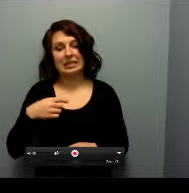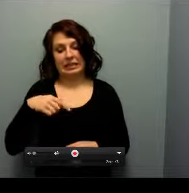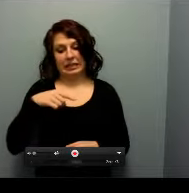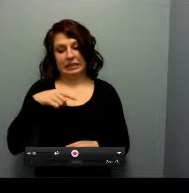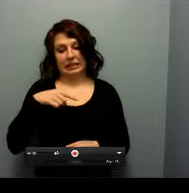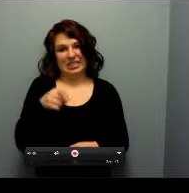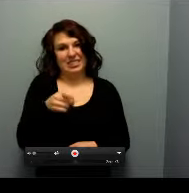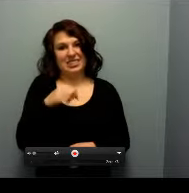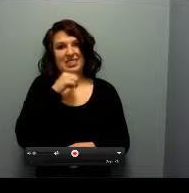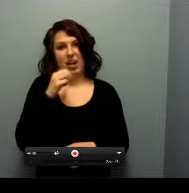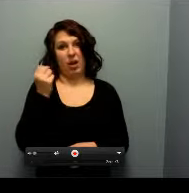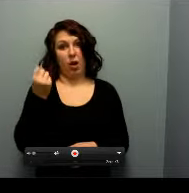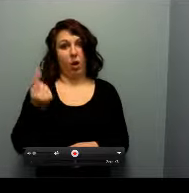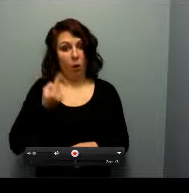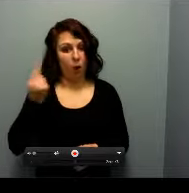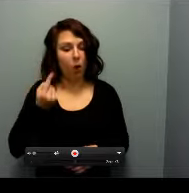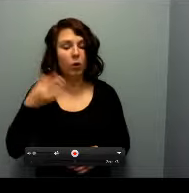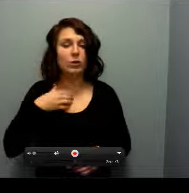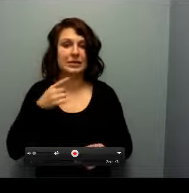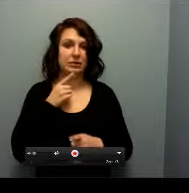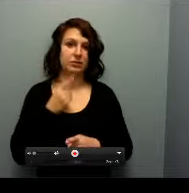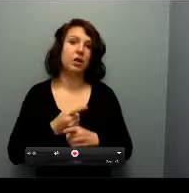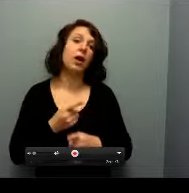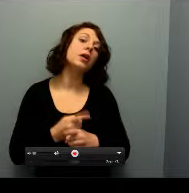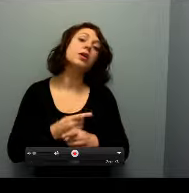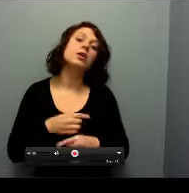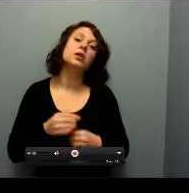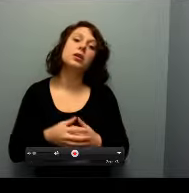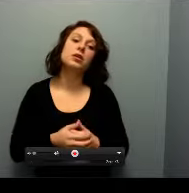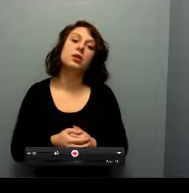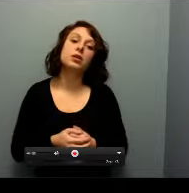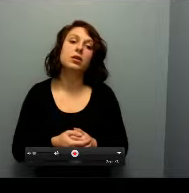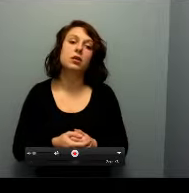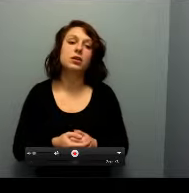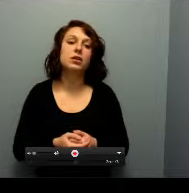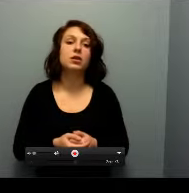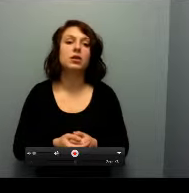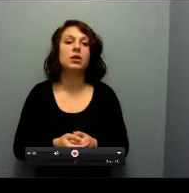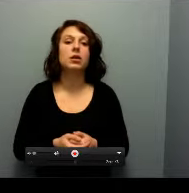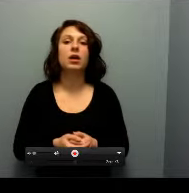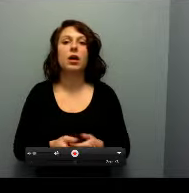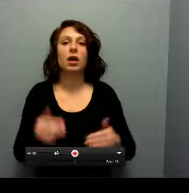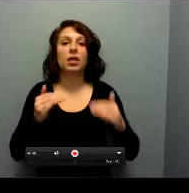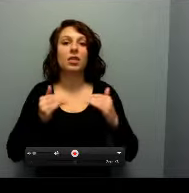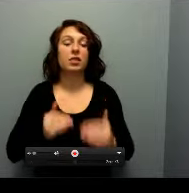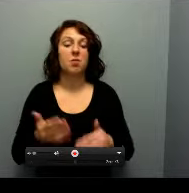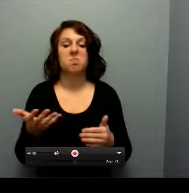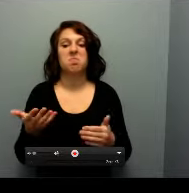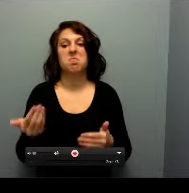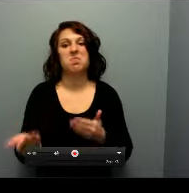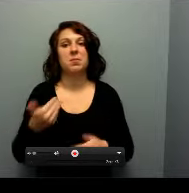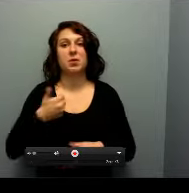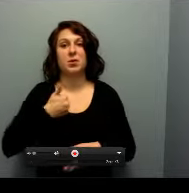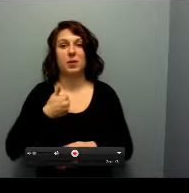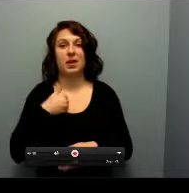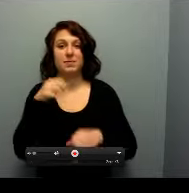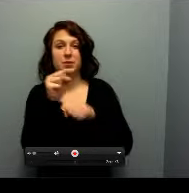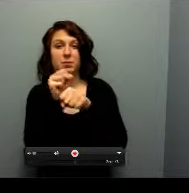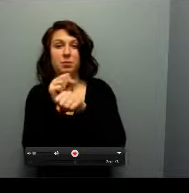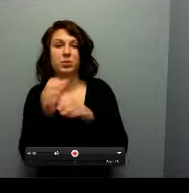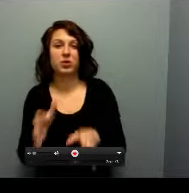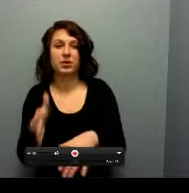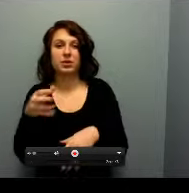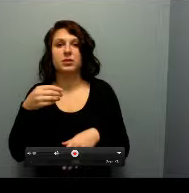And then, of course, we have some employees that are always telling you how wonderful you are, things like that.